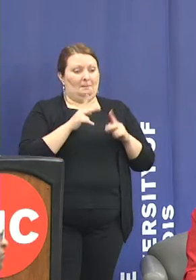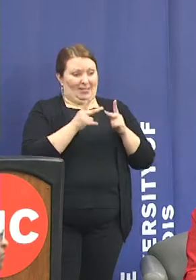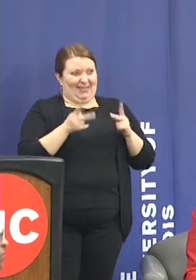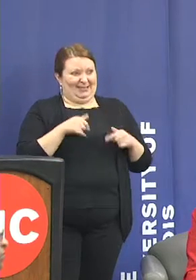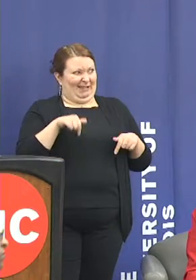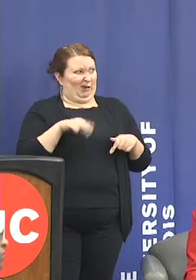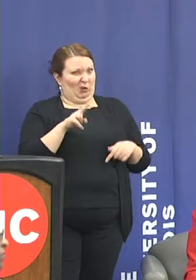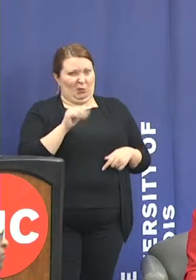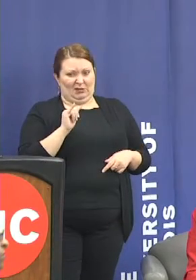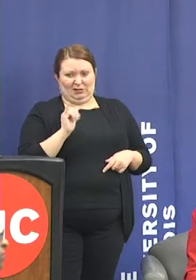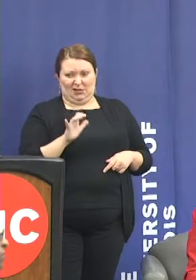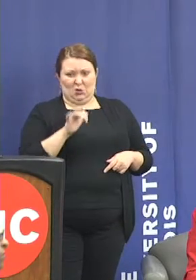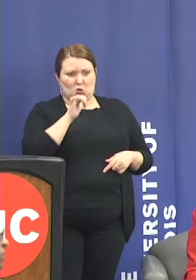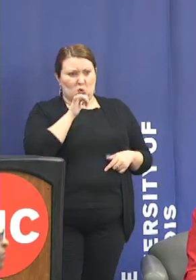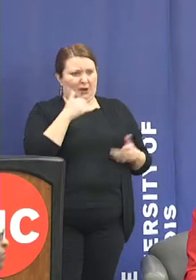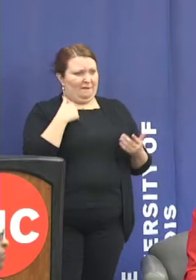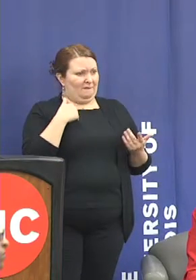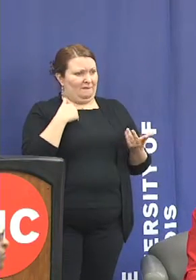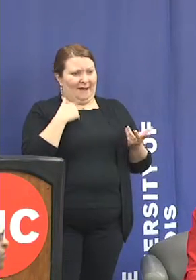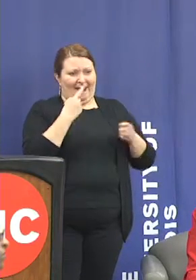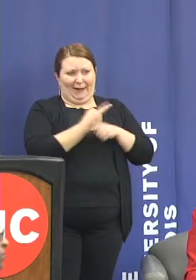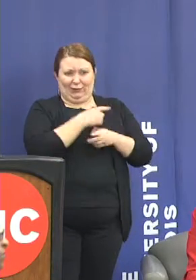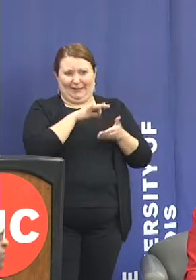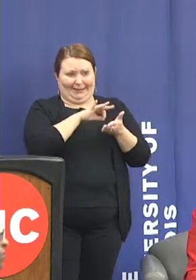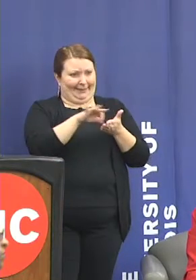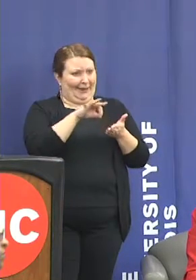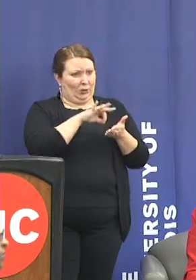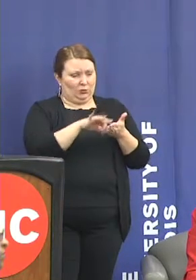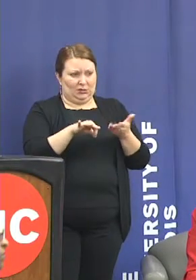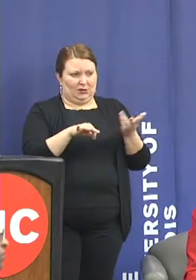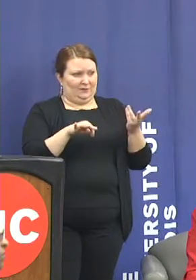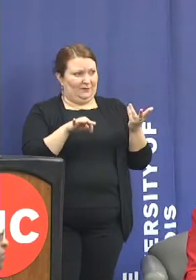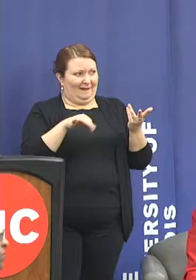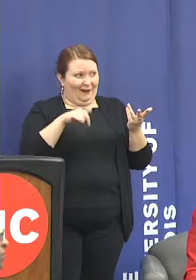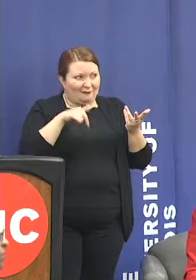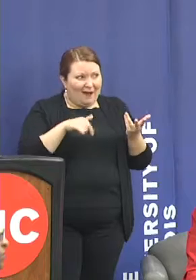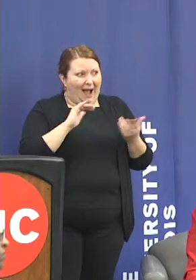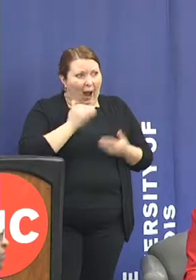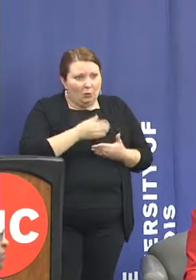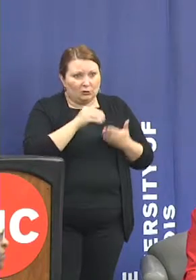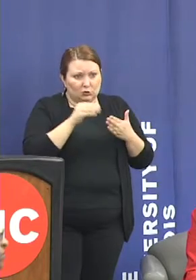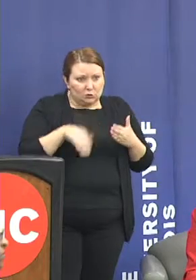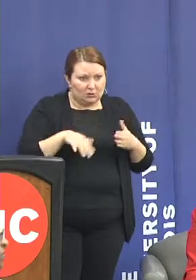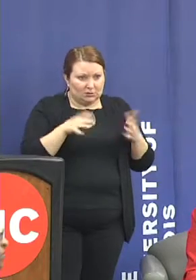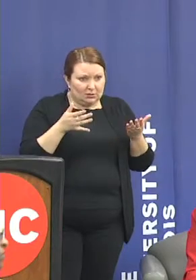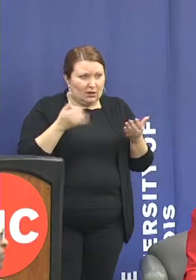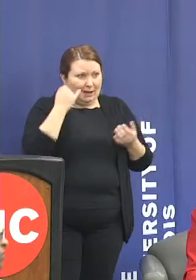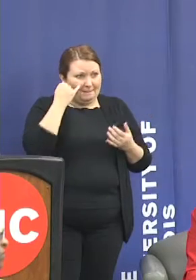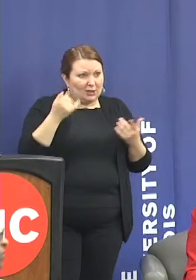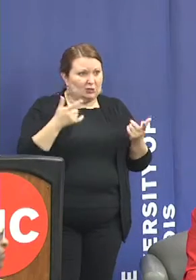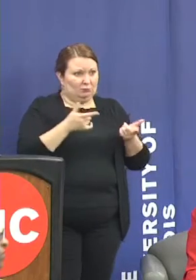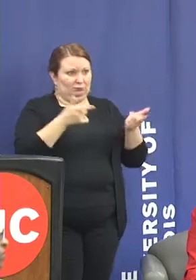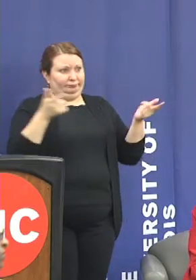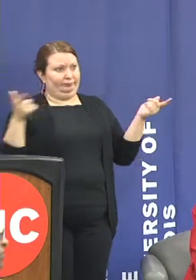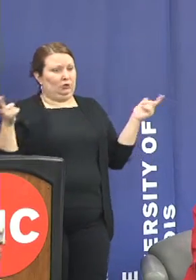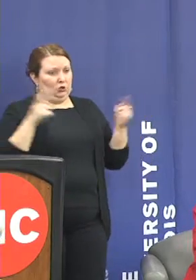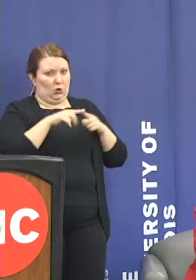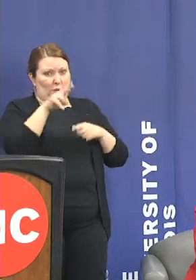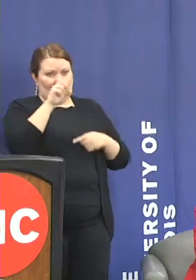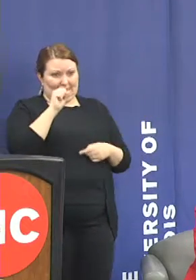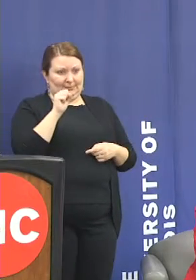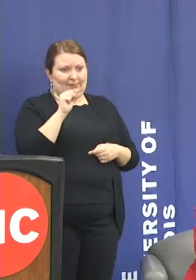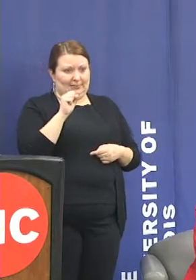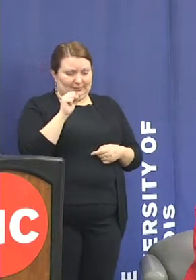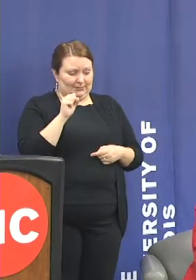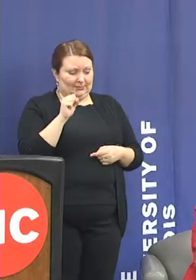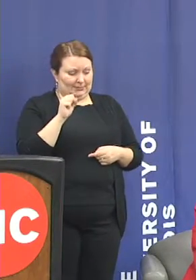place like this, we don't even have an accurate count of the census of this place. Mm-hmm. Imagine the